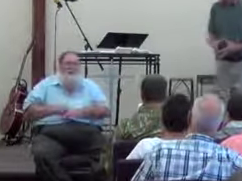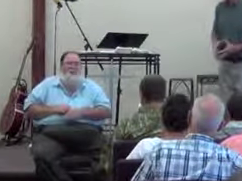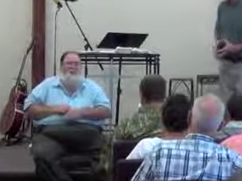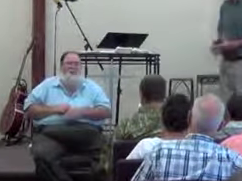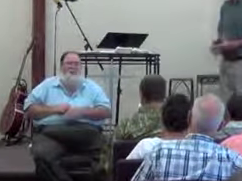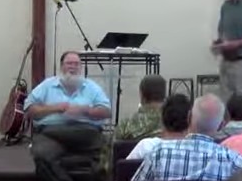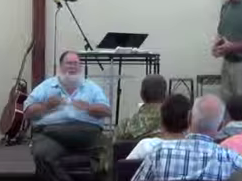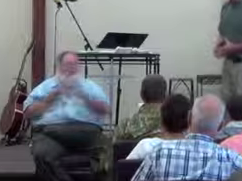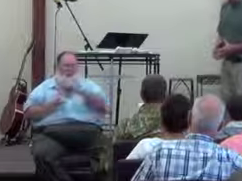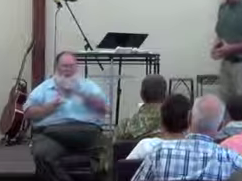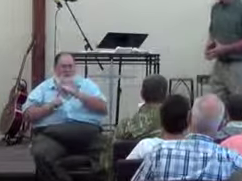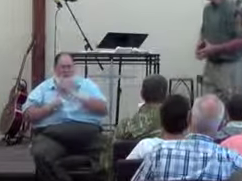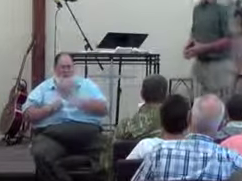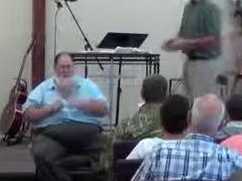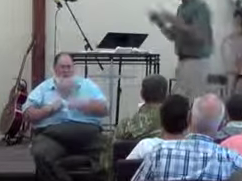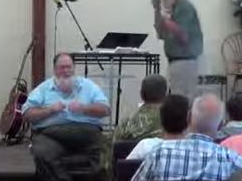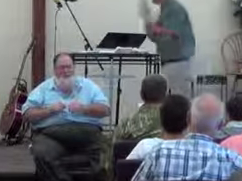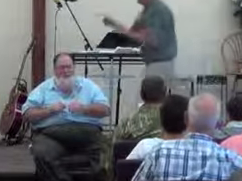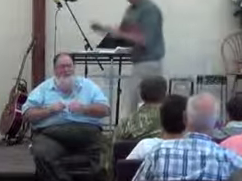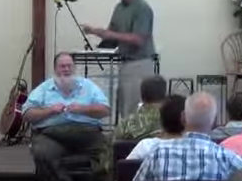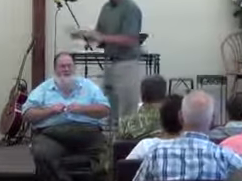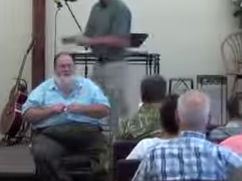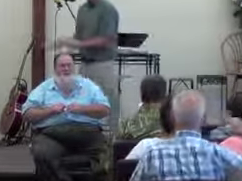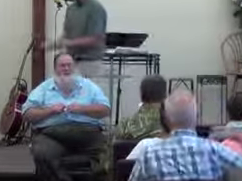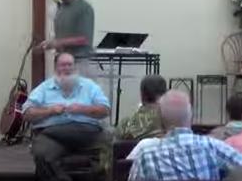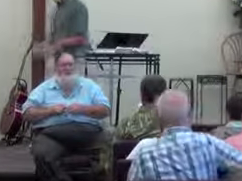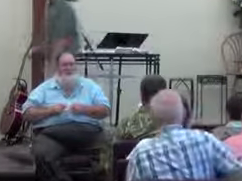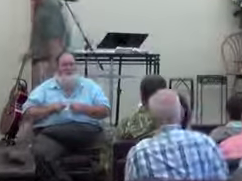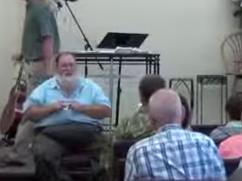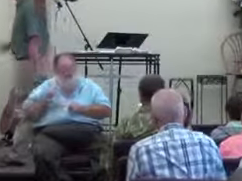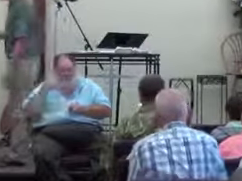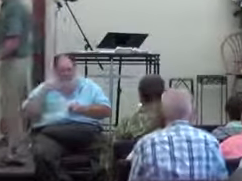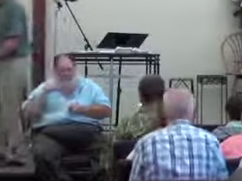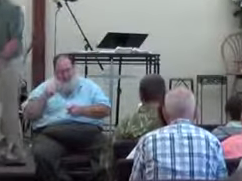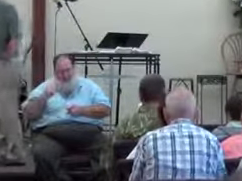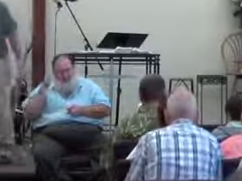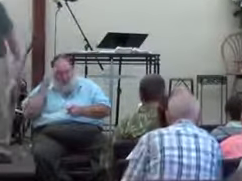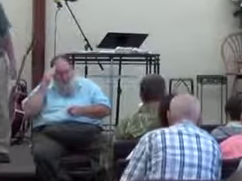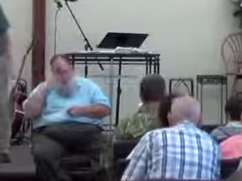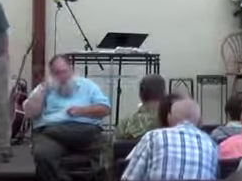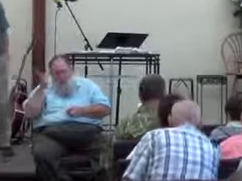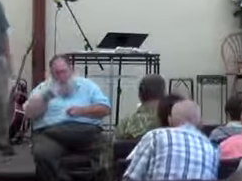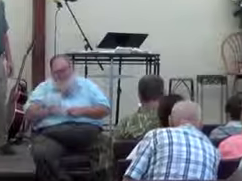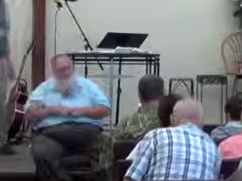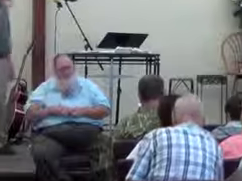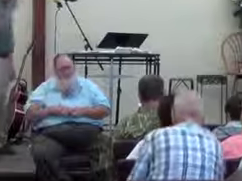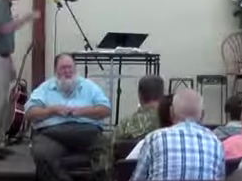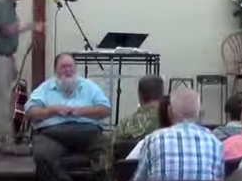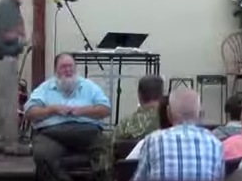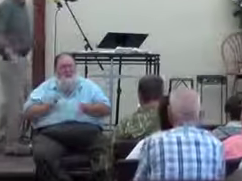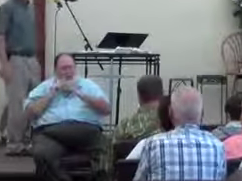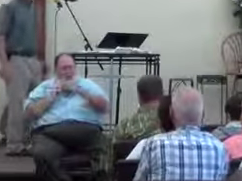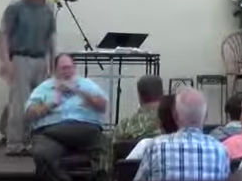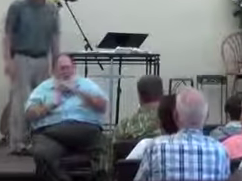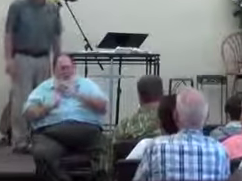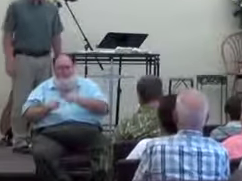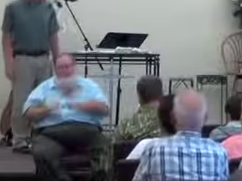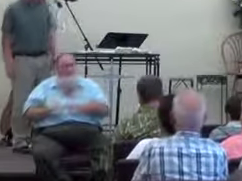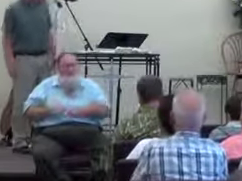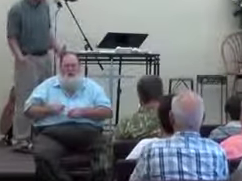water everything down. He says, you know better. You know better. And Daniel's giving them the you know